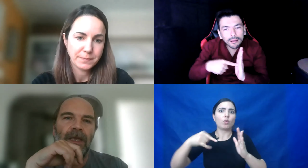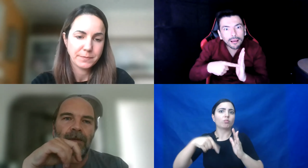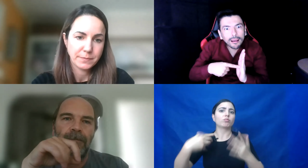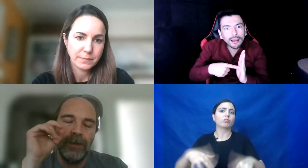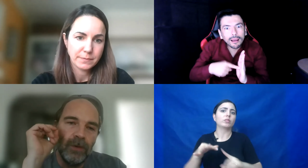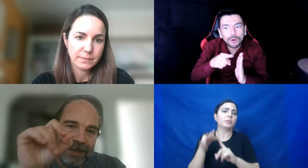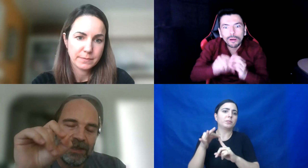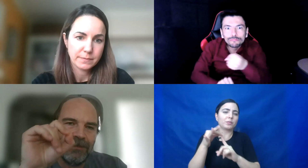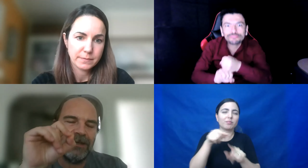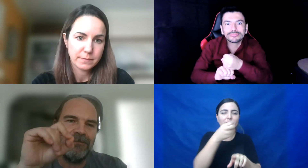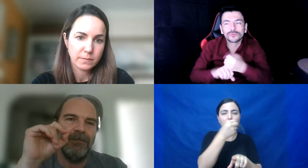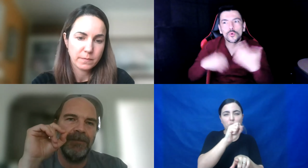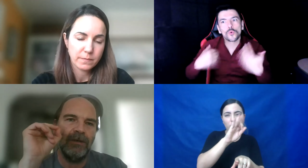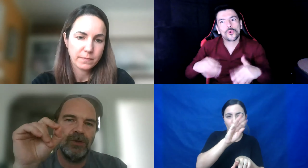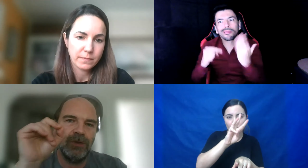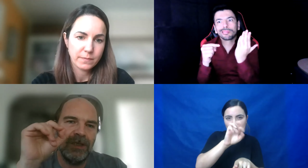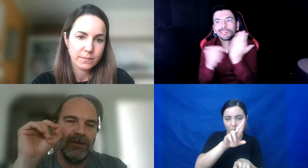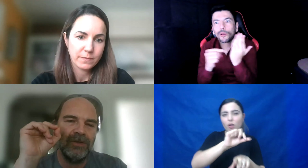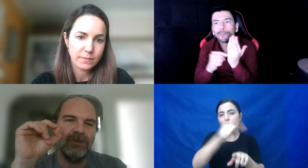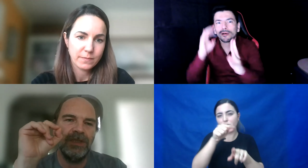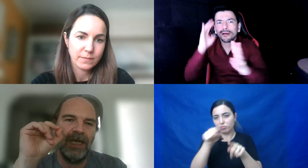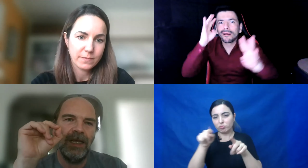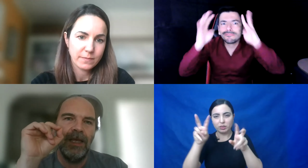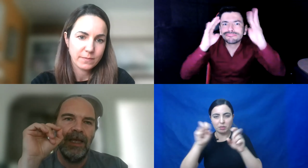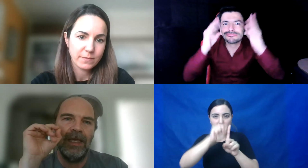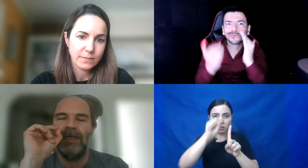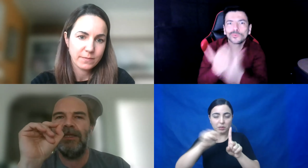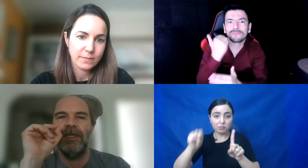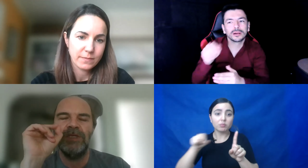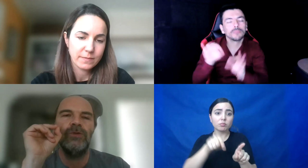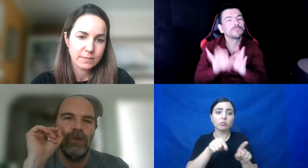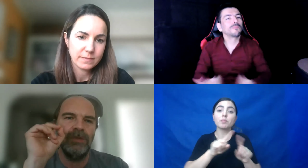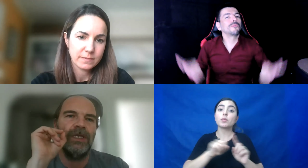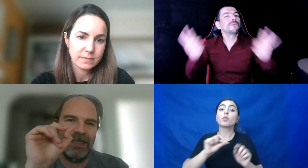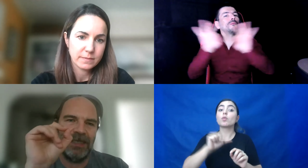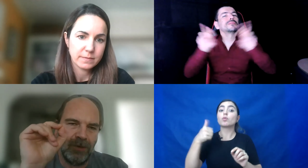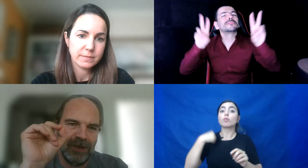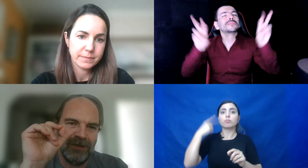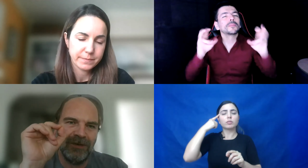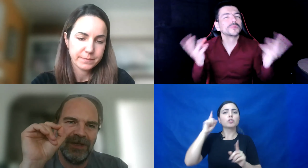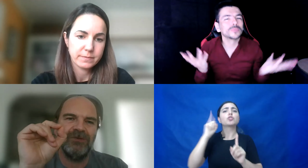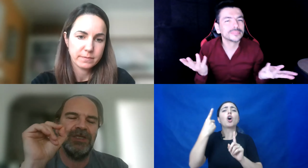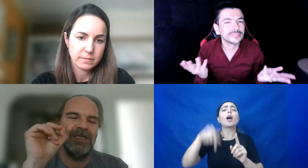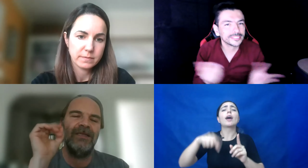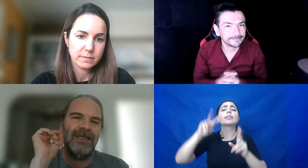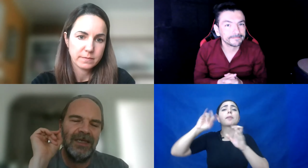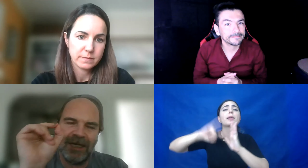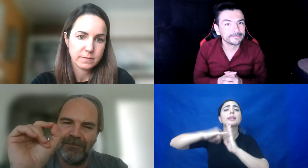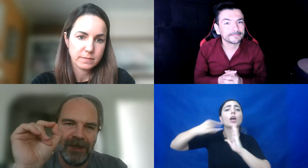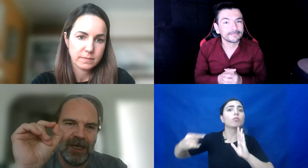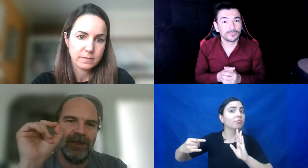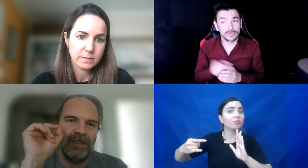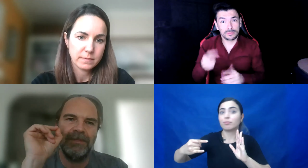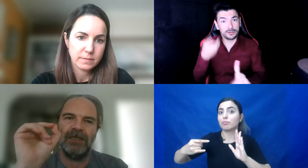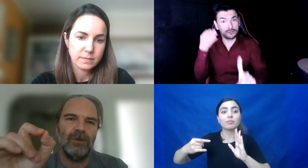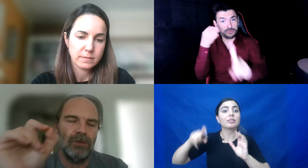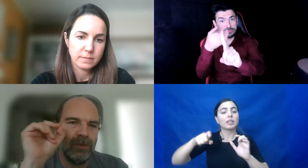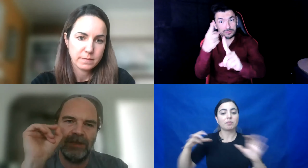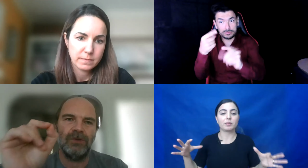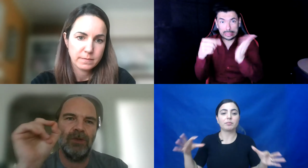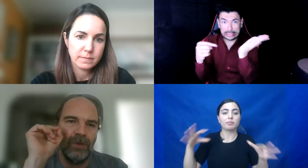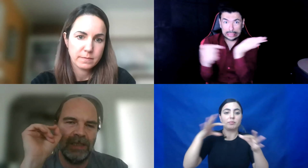projects generated important technological innovations, but also of great importance was